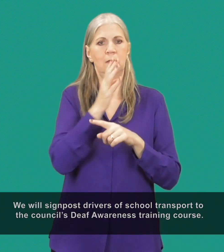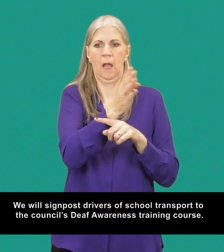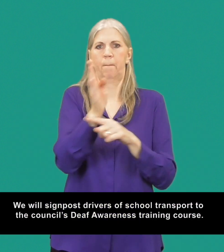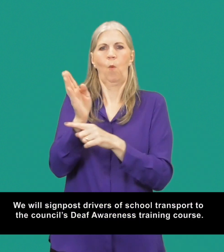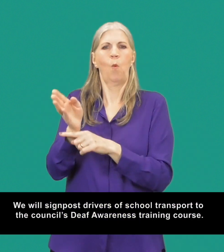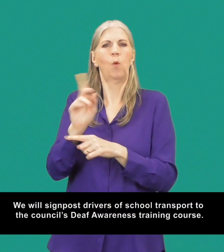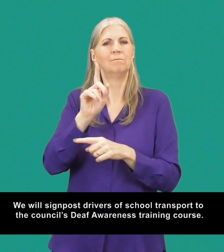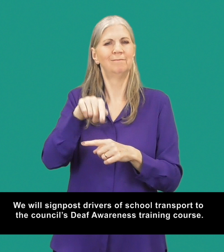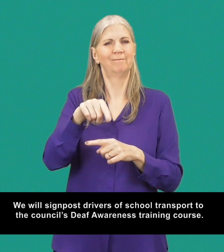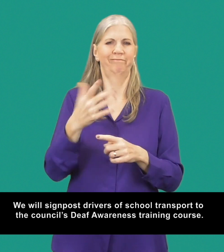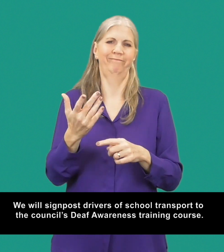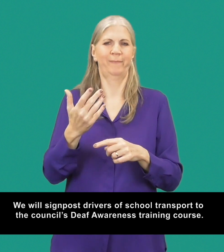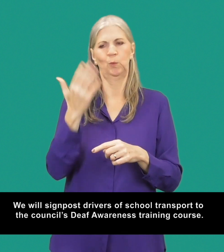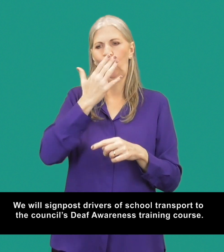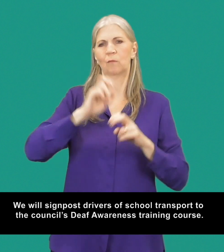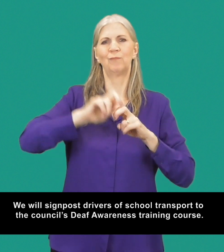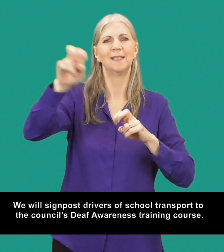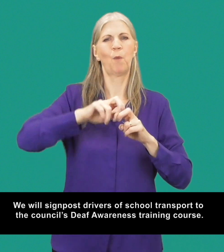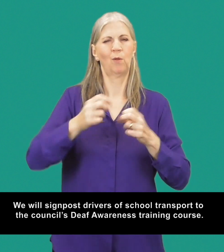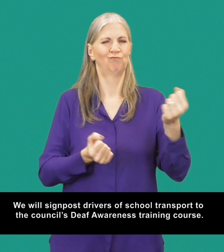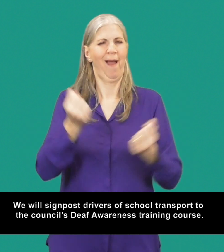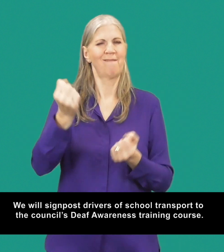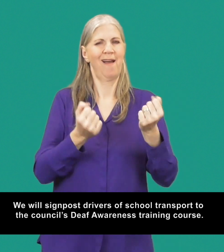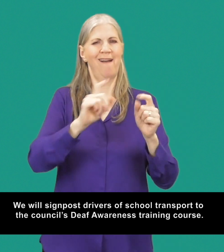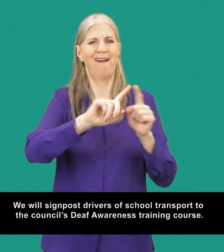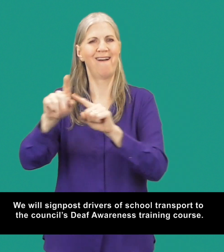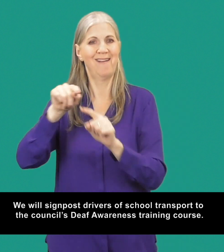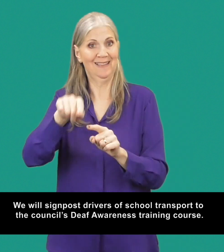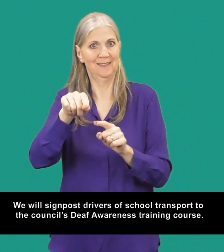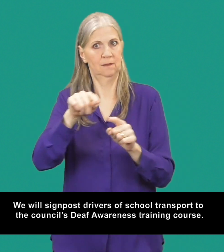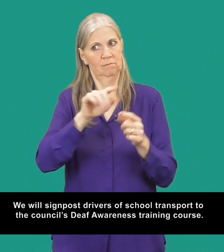transport to the Council's Deaf Awareness Training course.